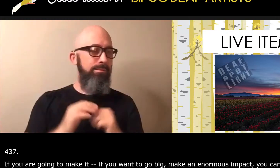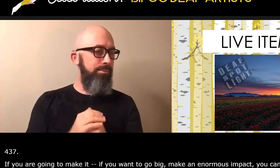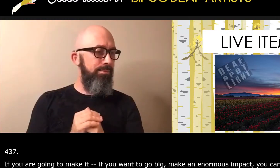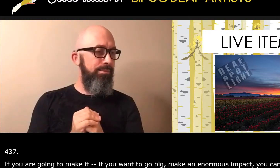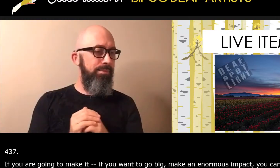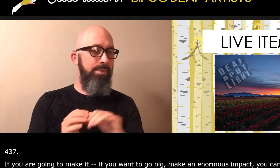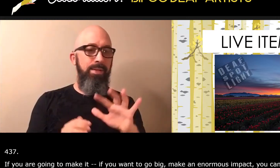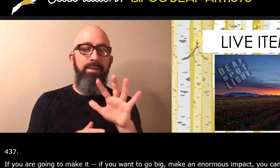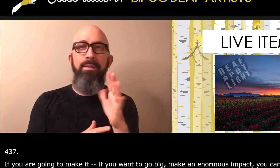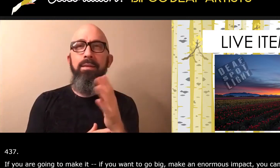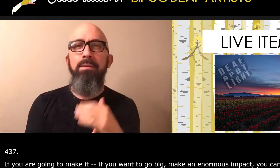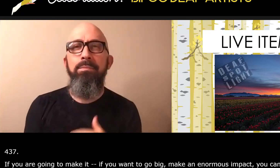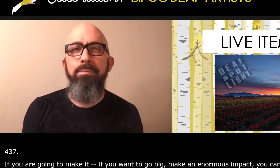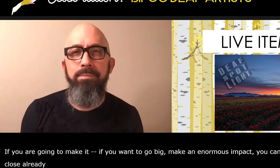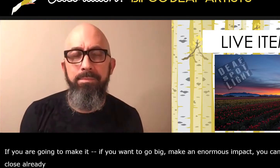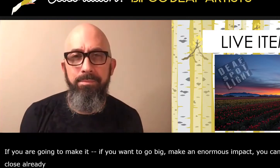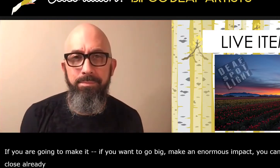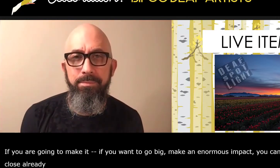15 seconds.